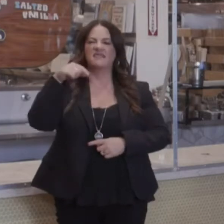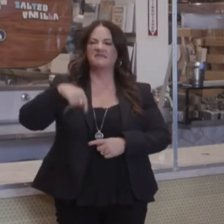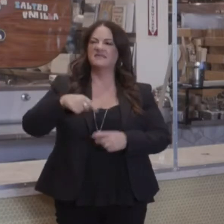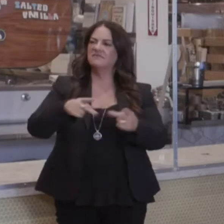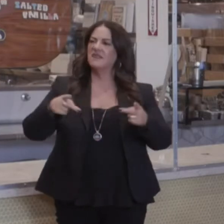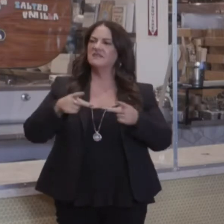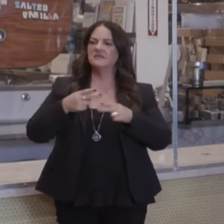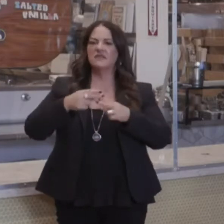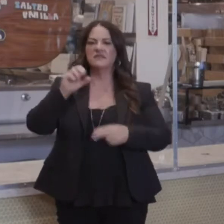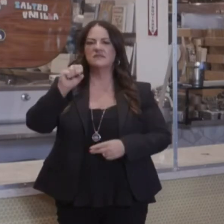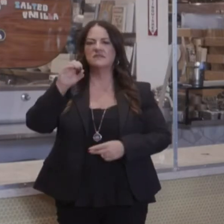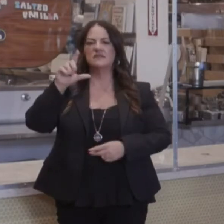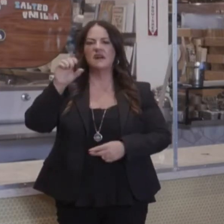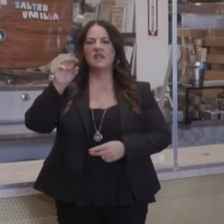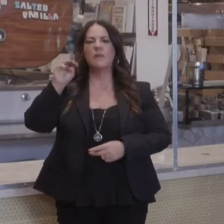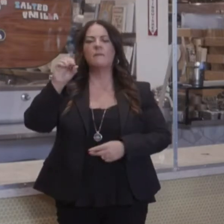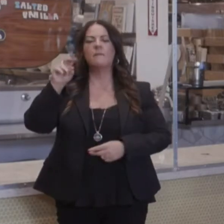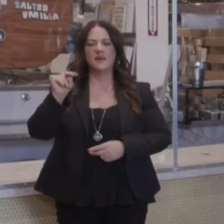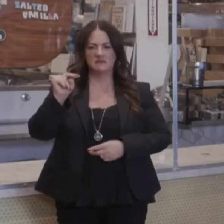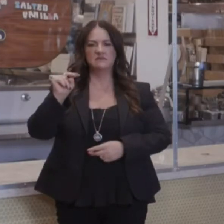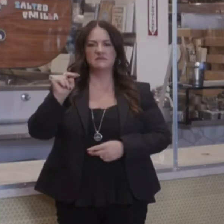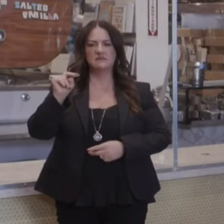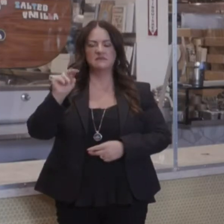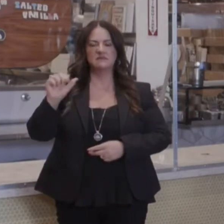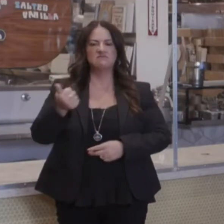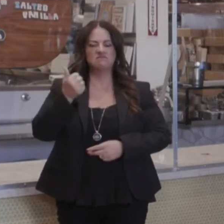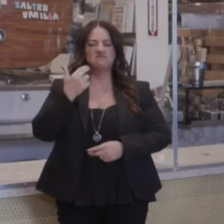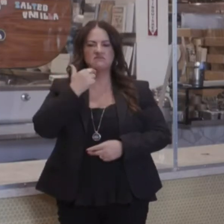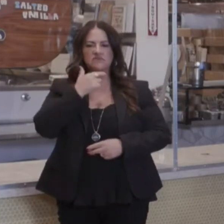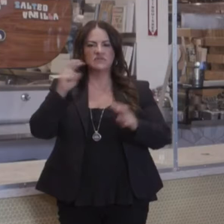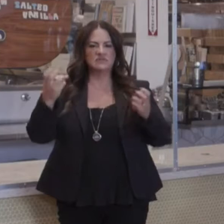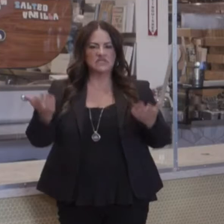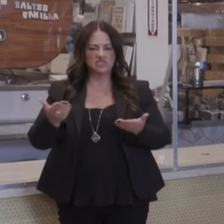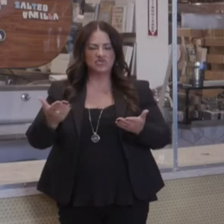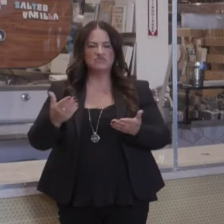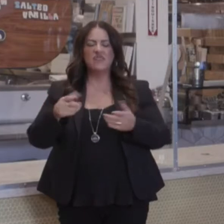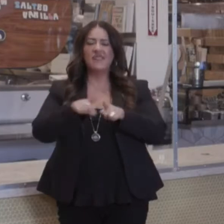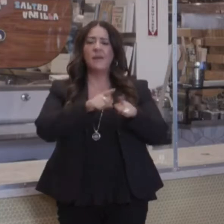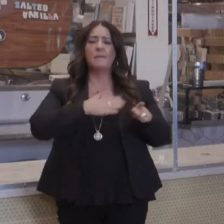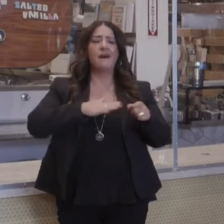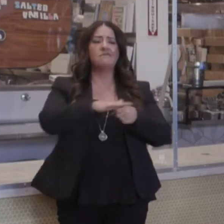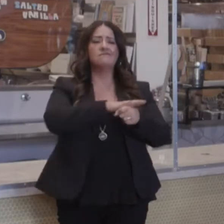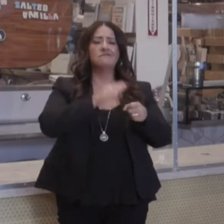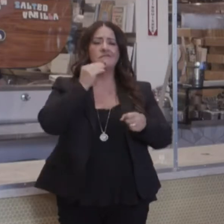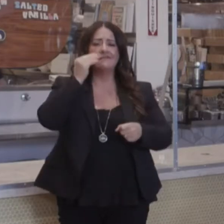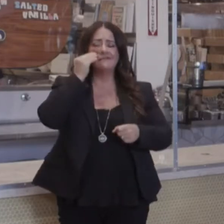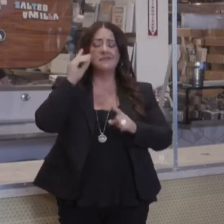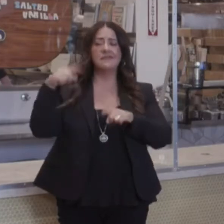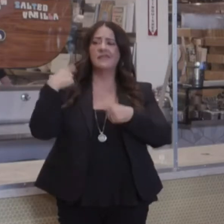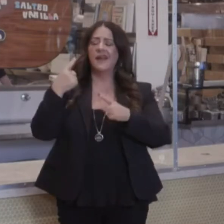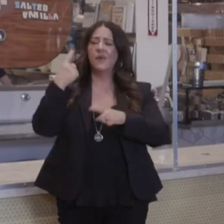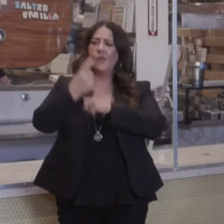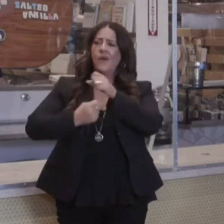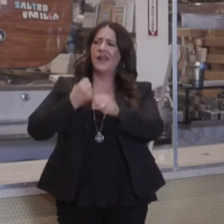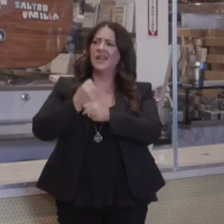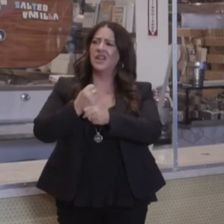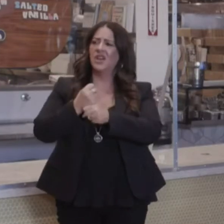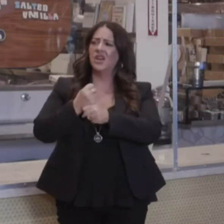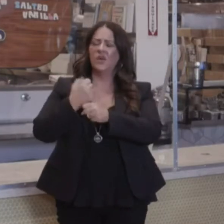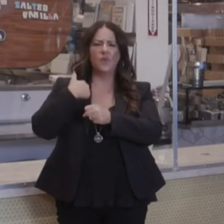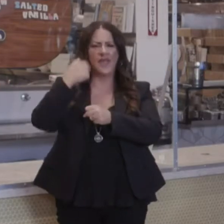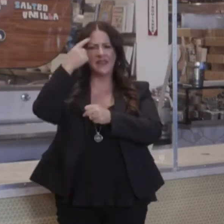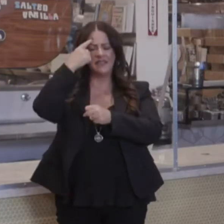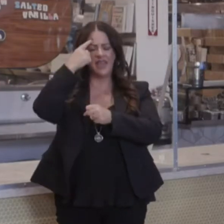or Horchateria in my district without thinking twice. In the intervening 12 months, we had to rethink everything we